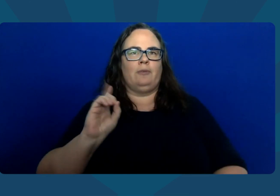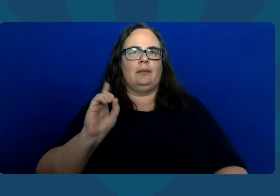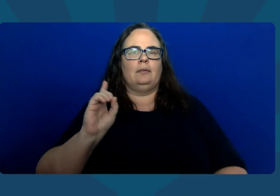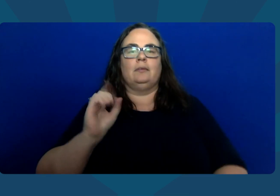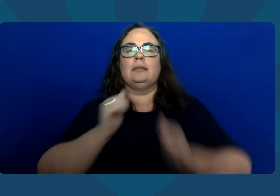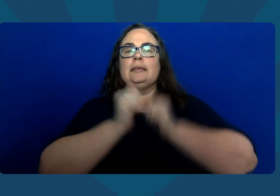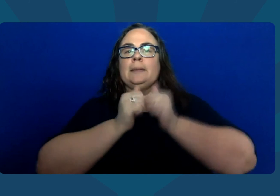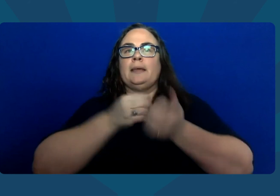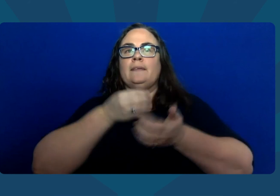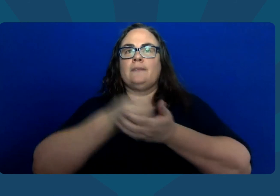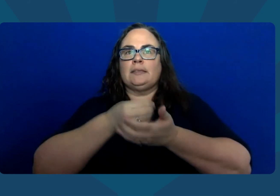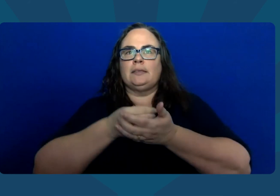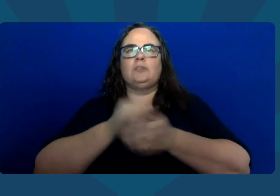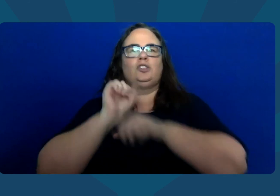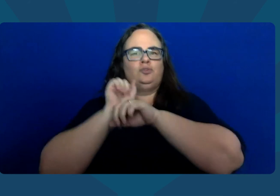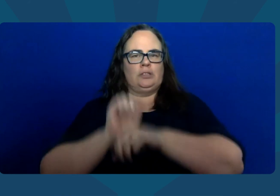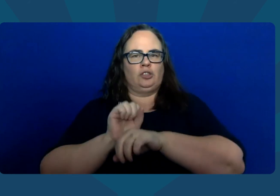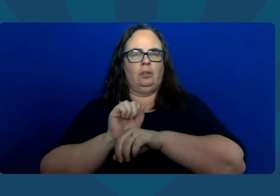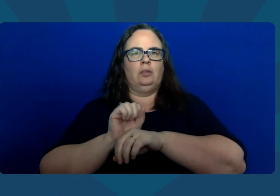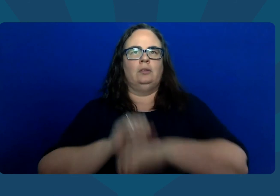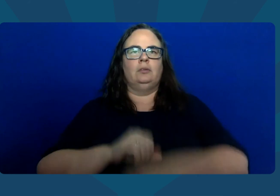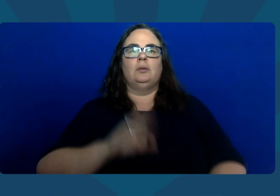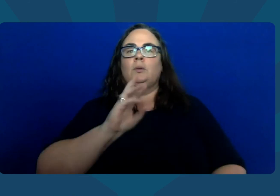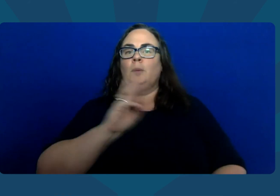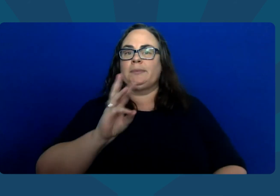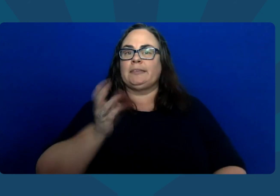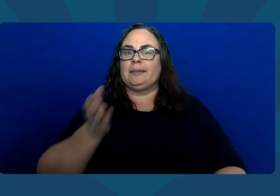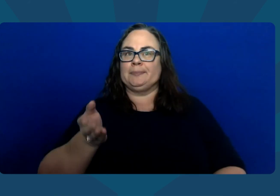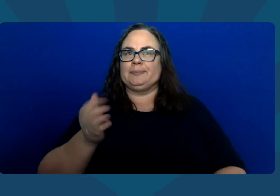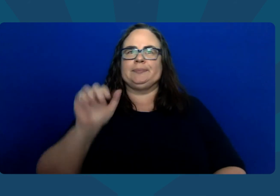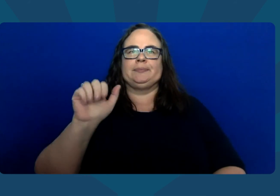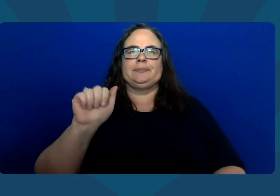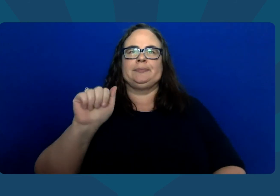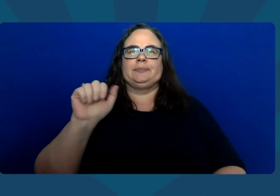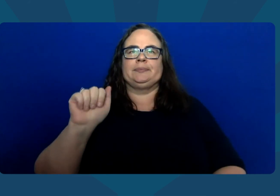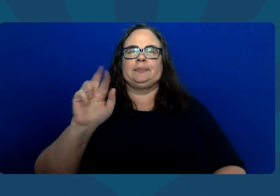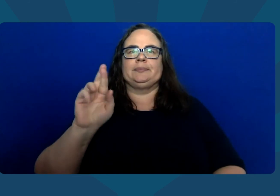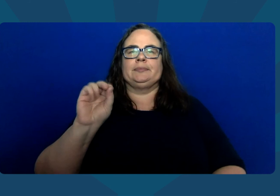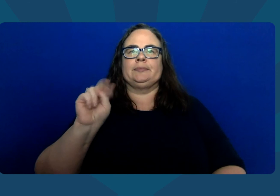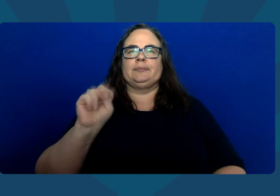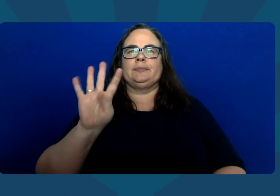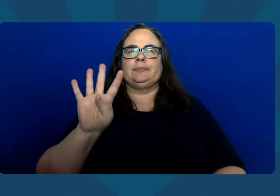Party, Democratic. Campaign funding, traditional. Website,